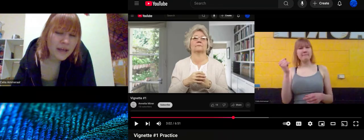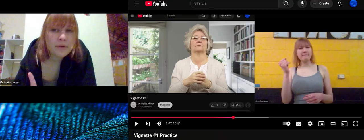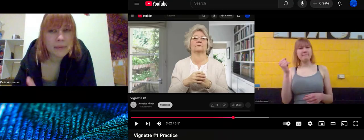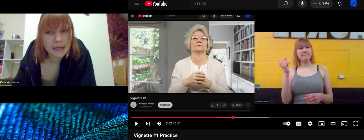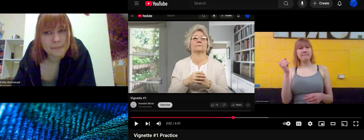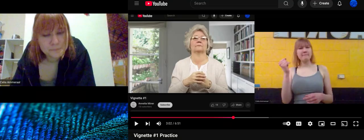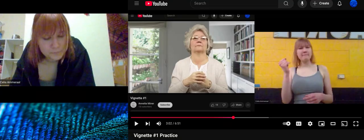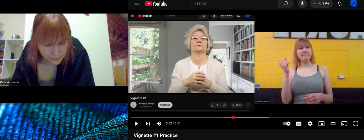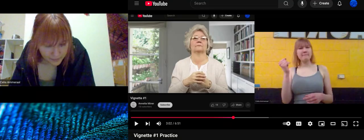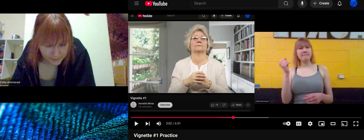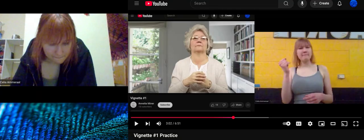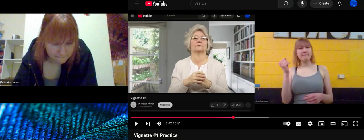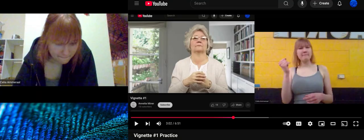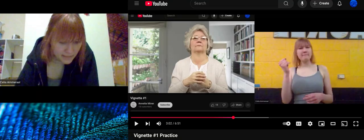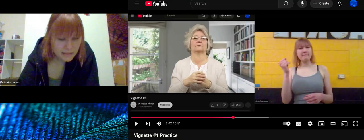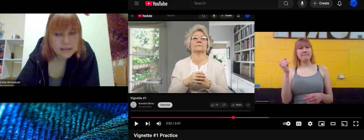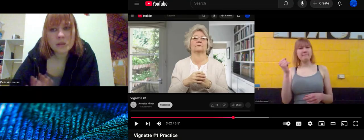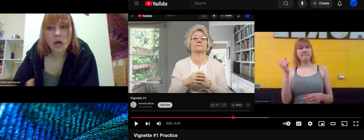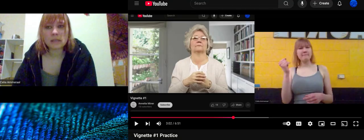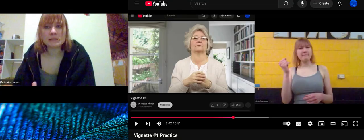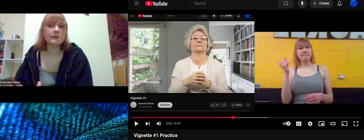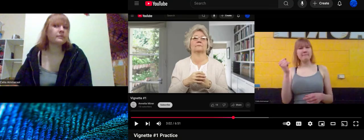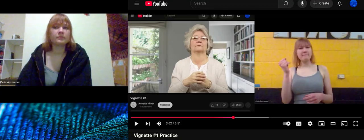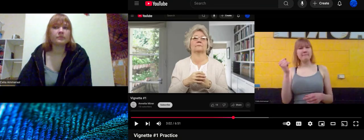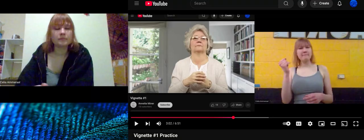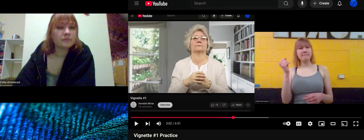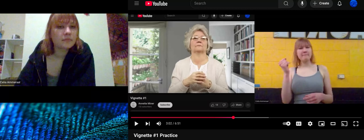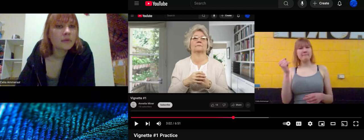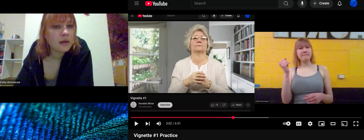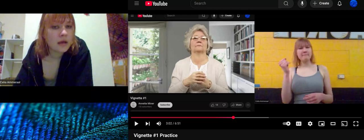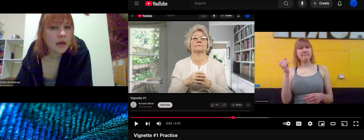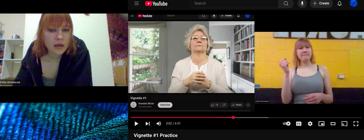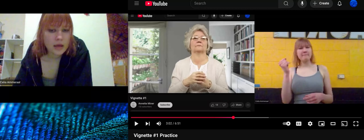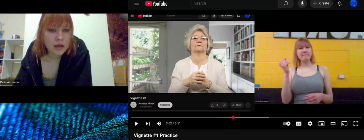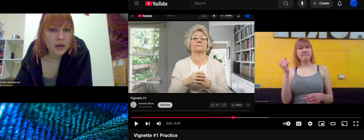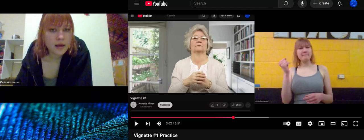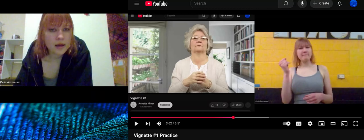We had it for a minute. Then we lost it.